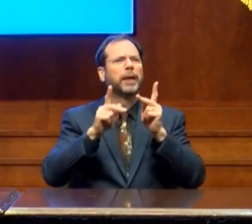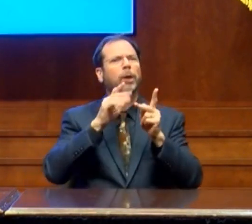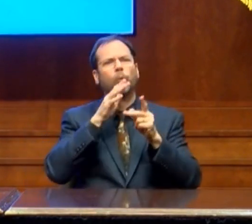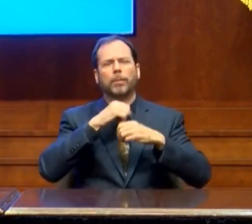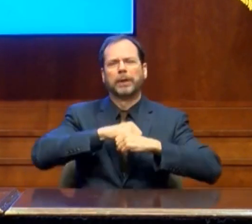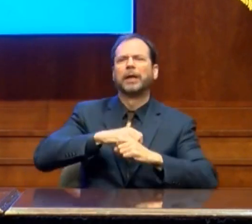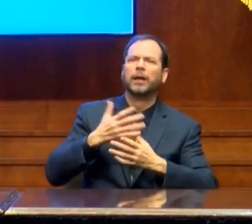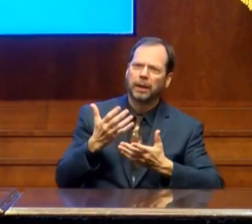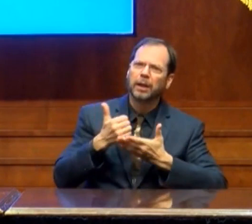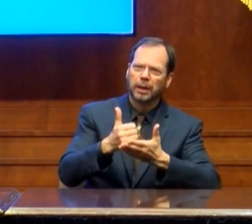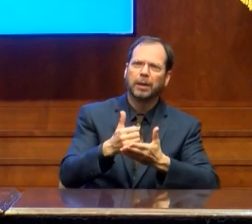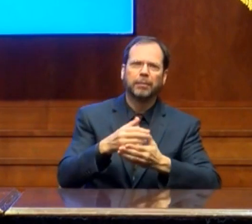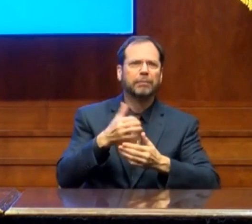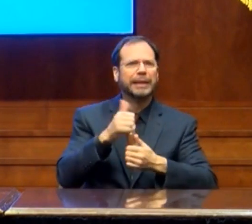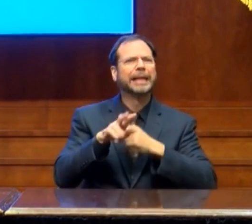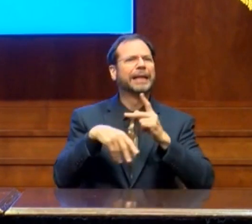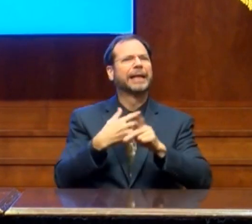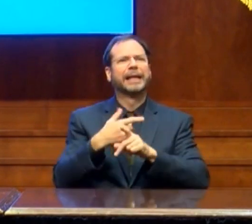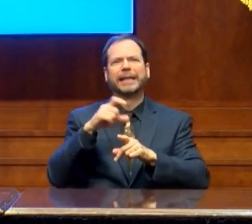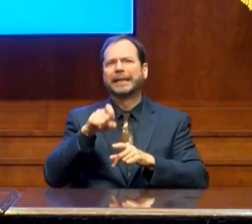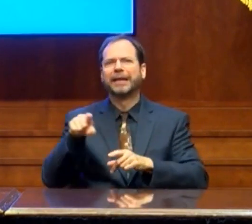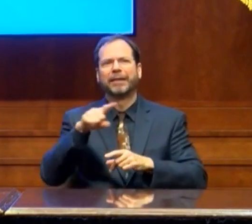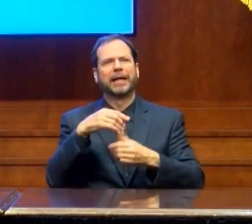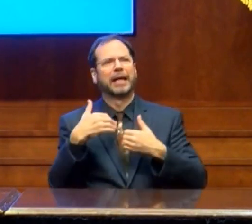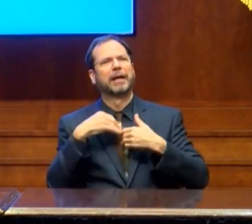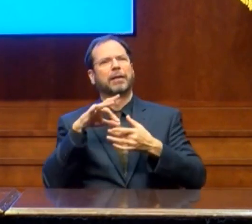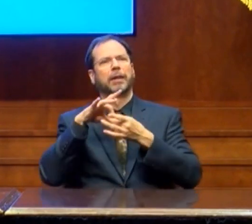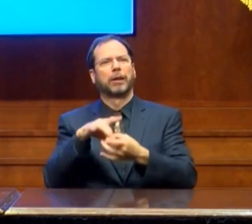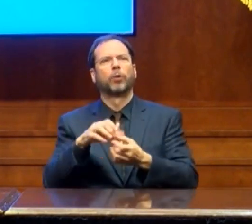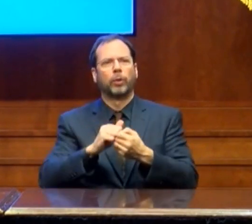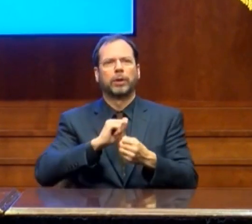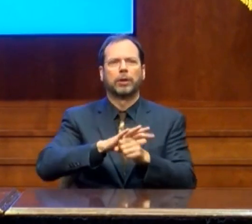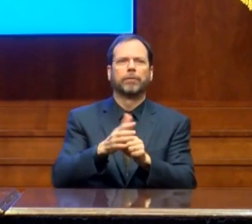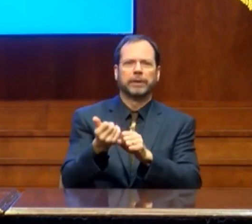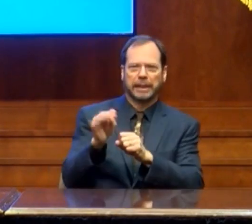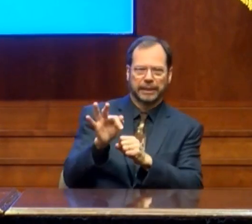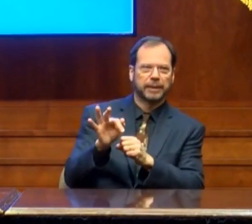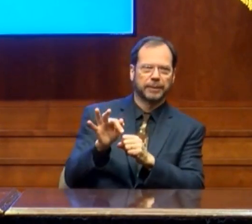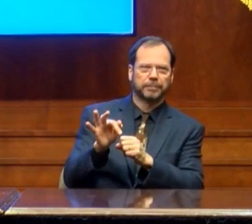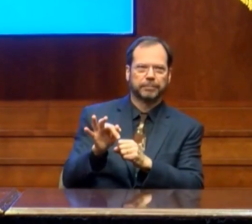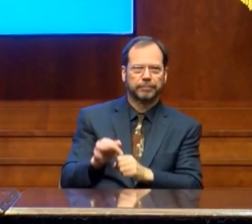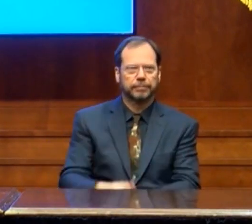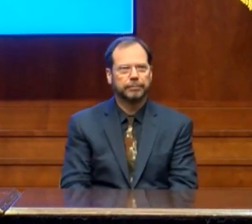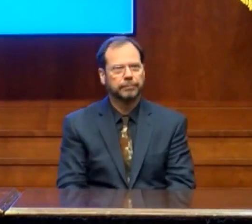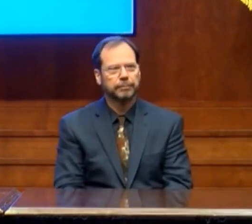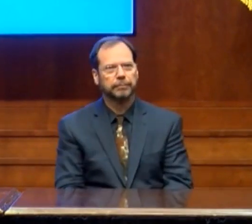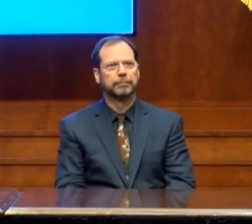and especially as it concerns any type of need they have concerning COVID-19.